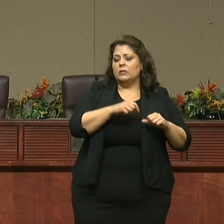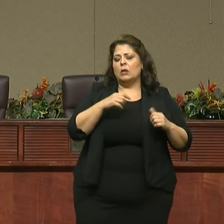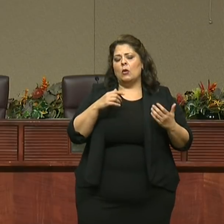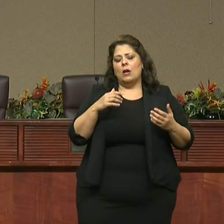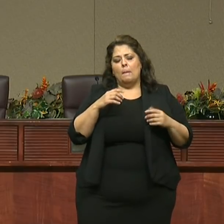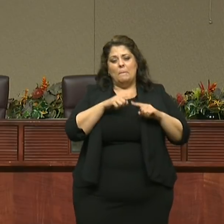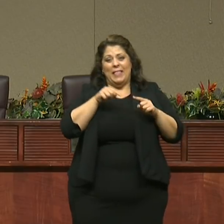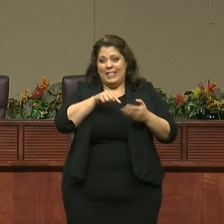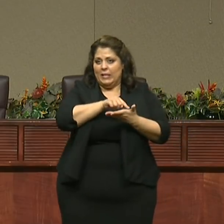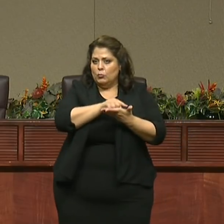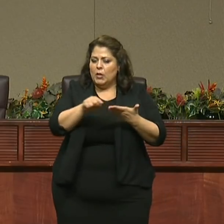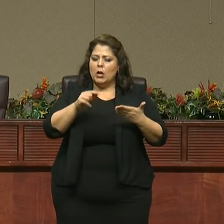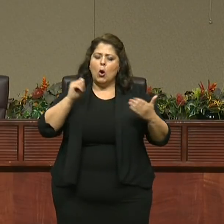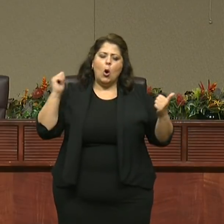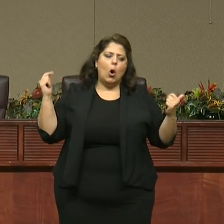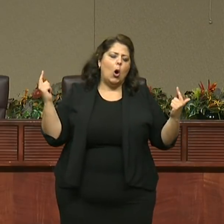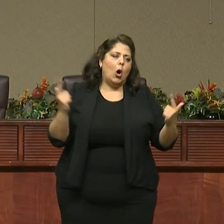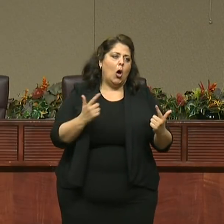very carefully.